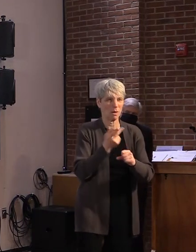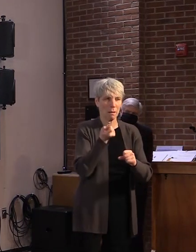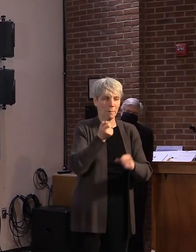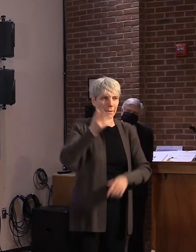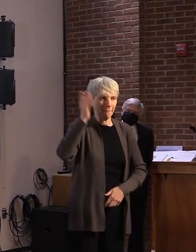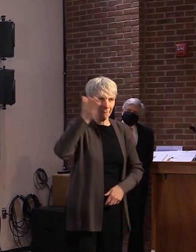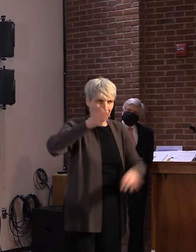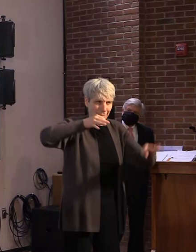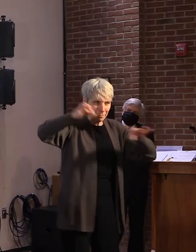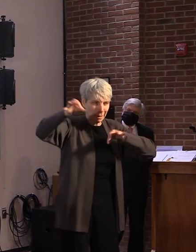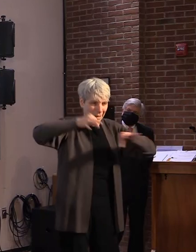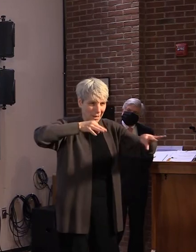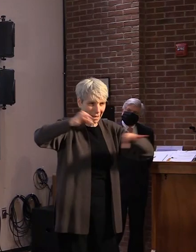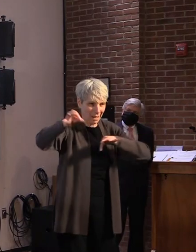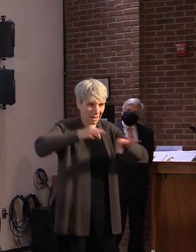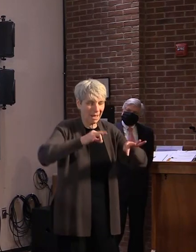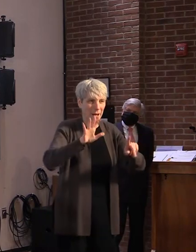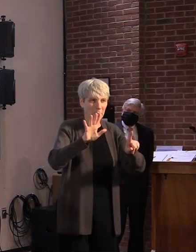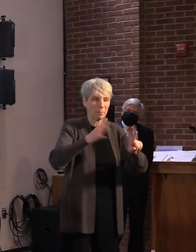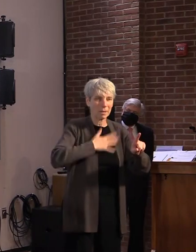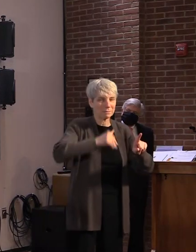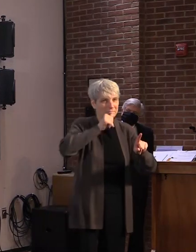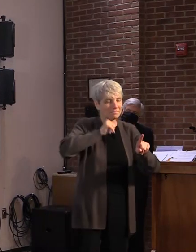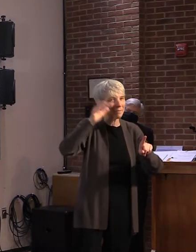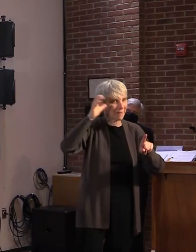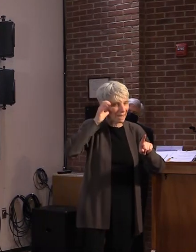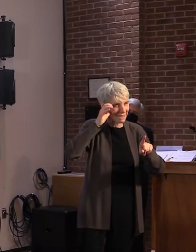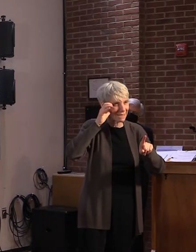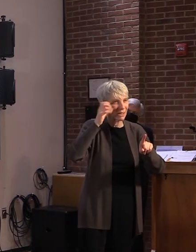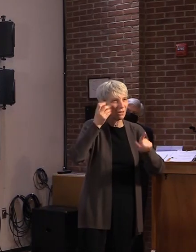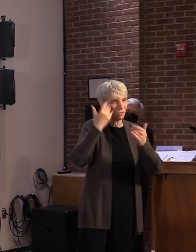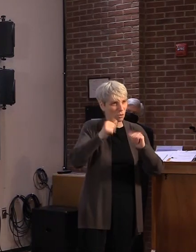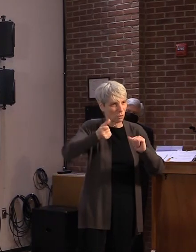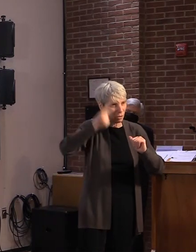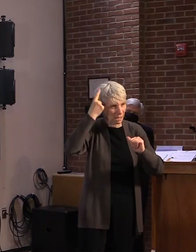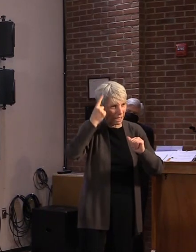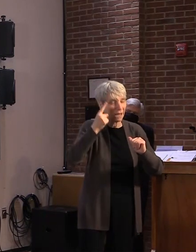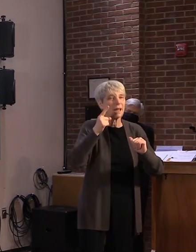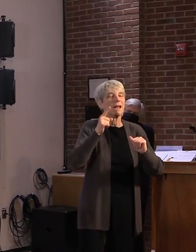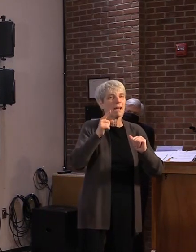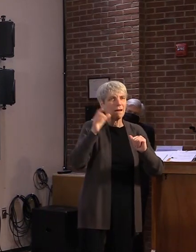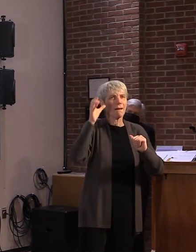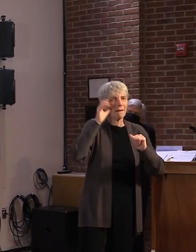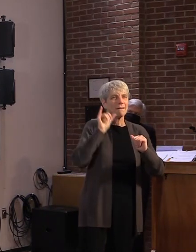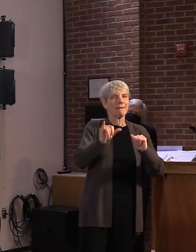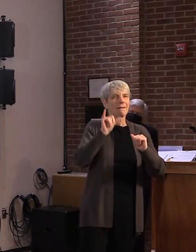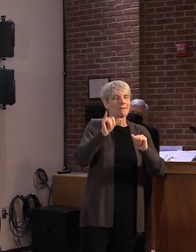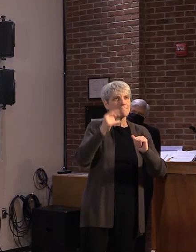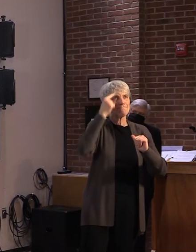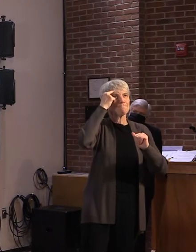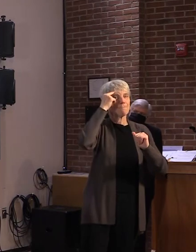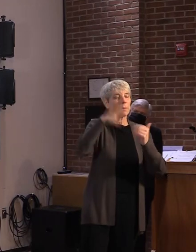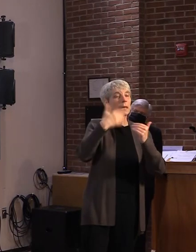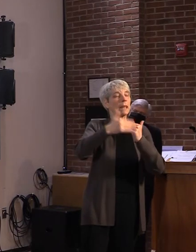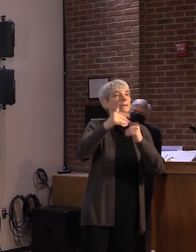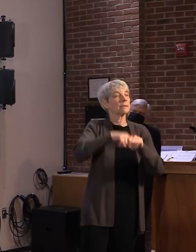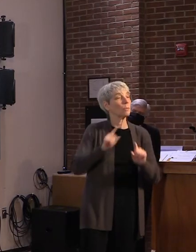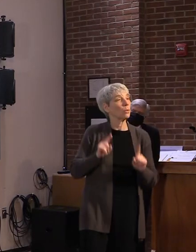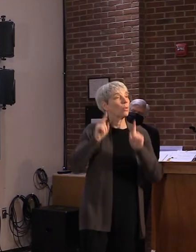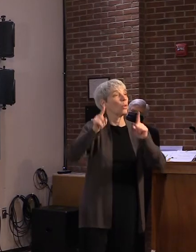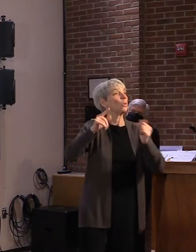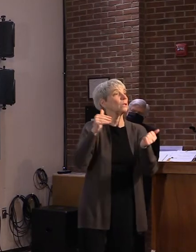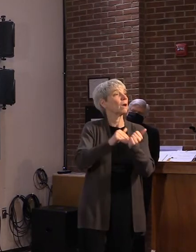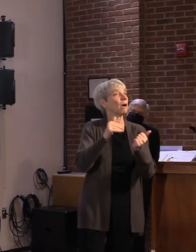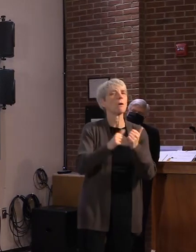If it does nothing else, it'll allow you, when you go to your doctor next time and think you want a test for some condition,